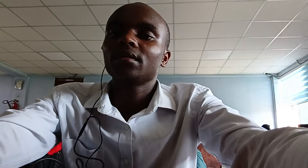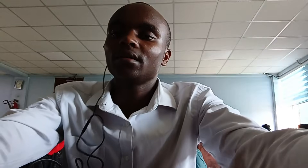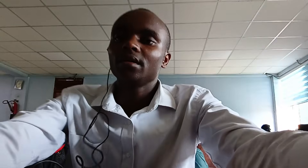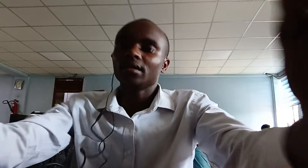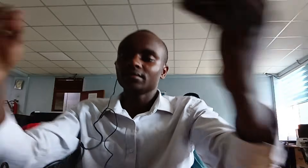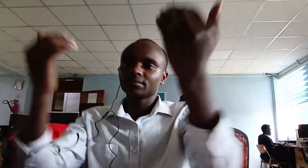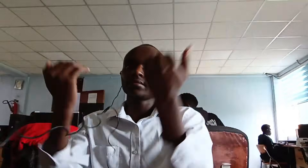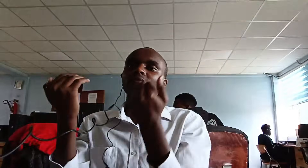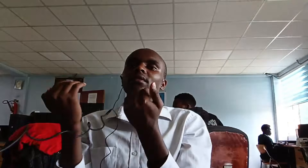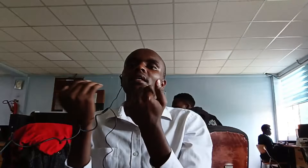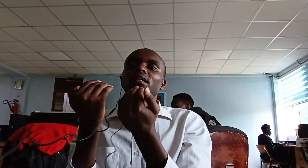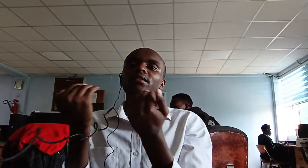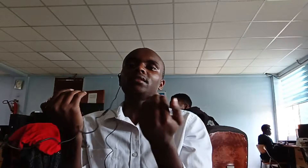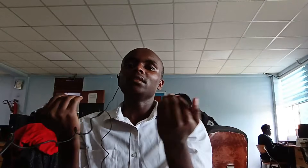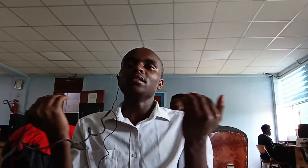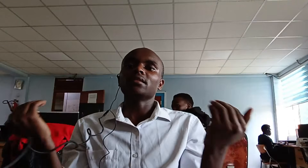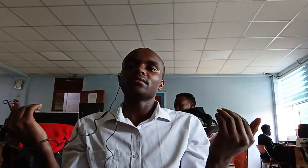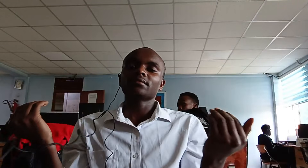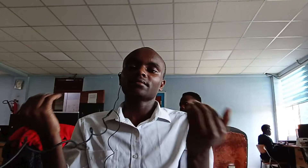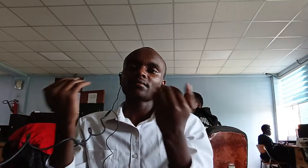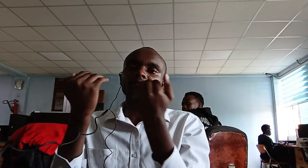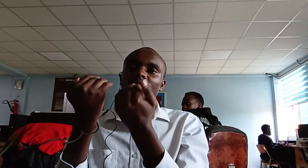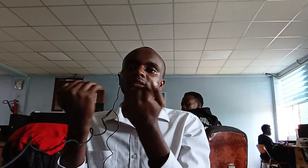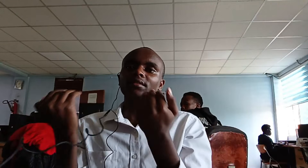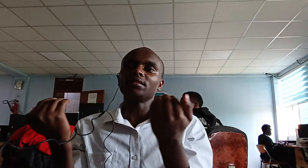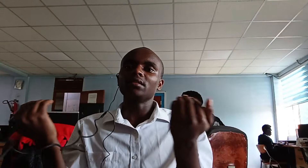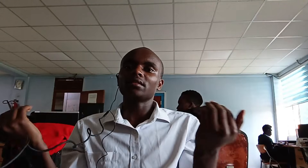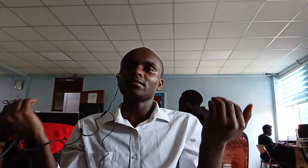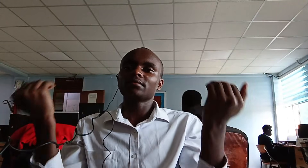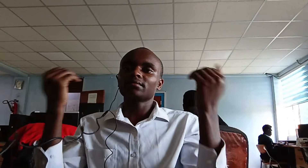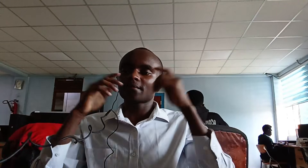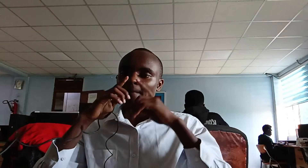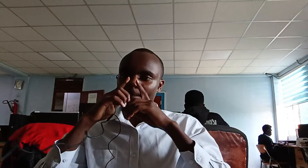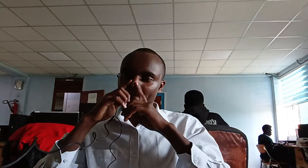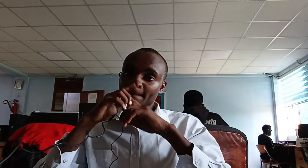Yeah, children, children.